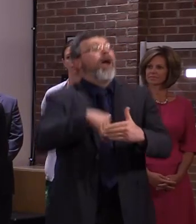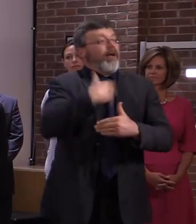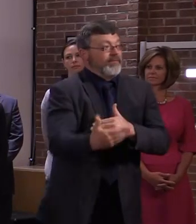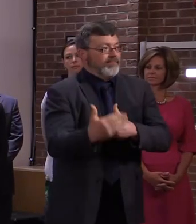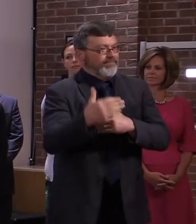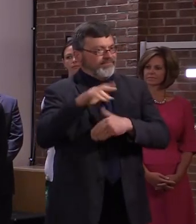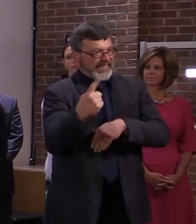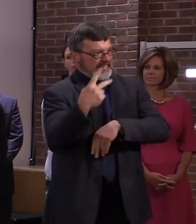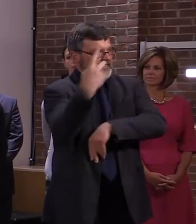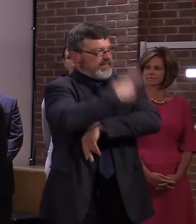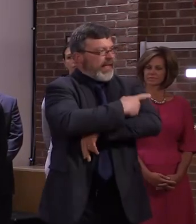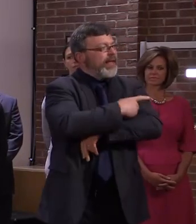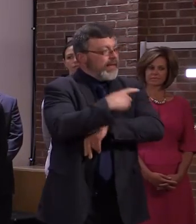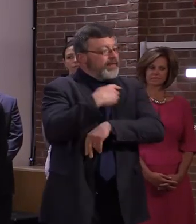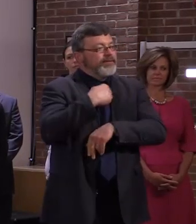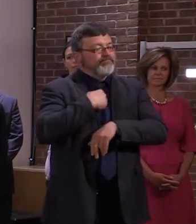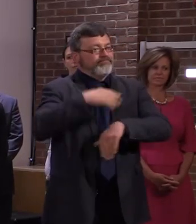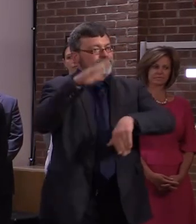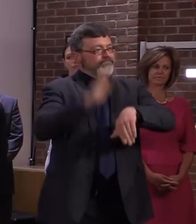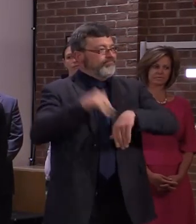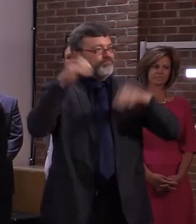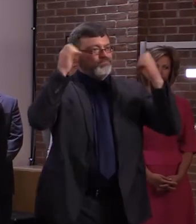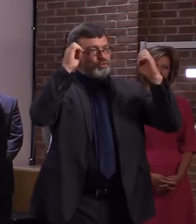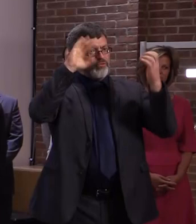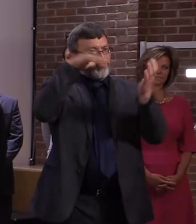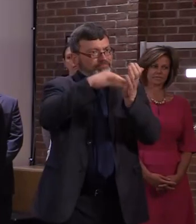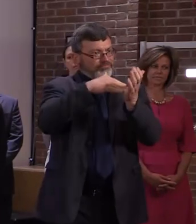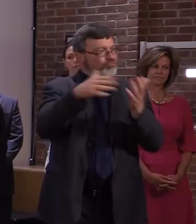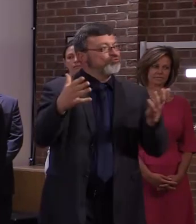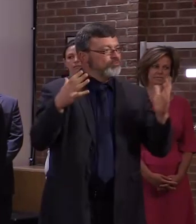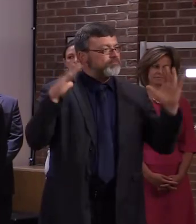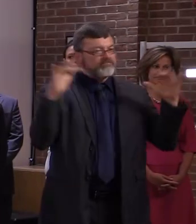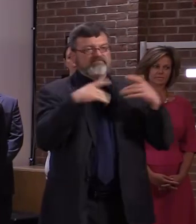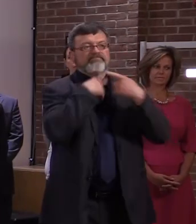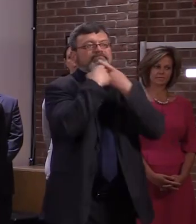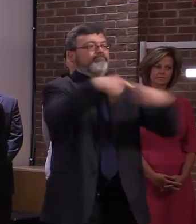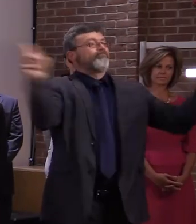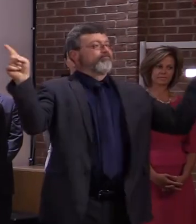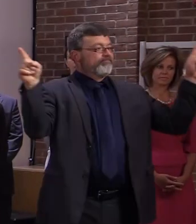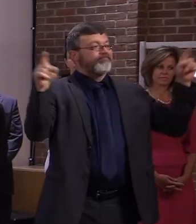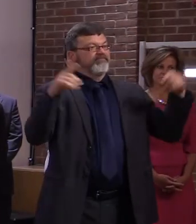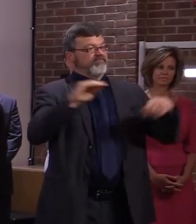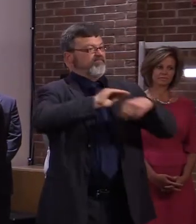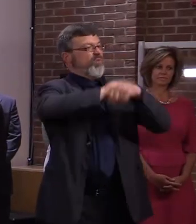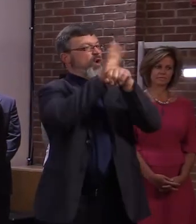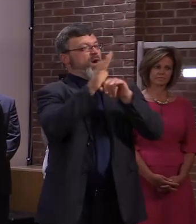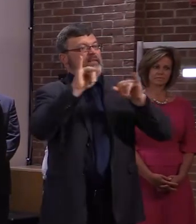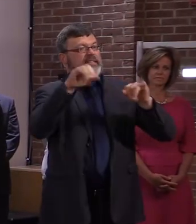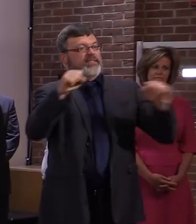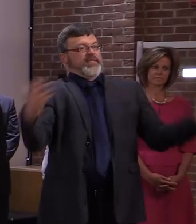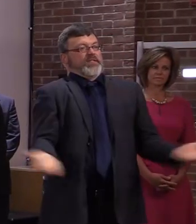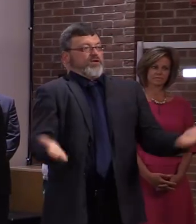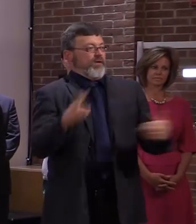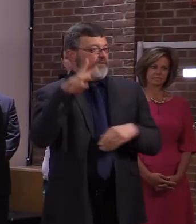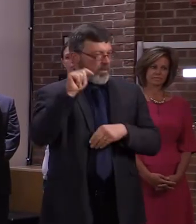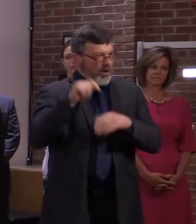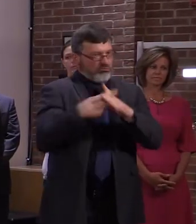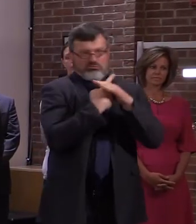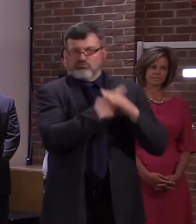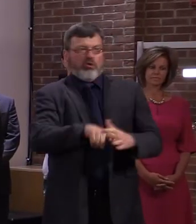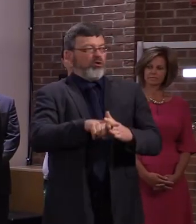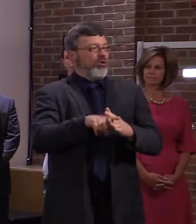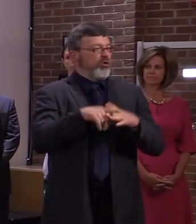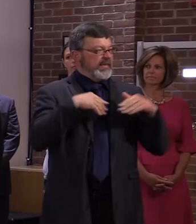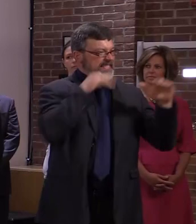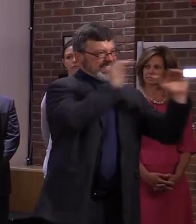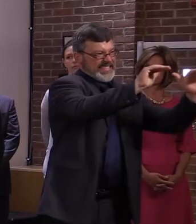Center to announce that the global pandemic had reached our doorstep. Since then, we've